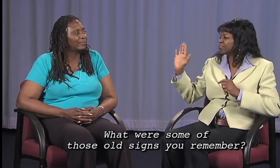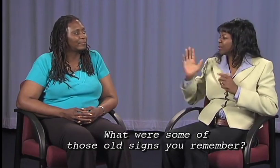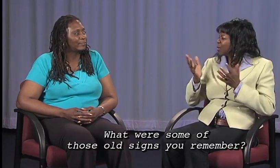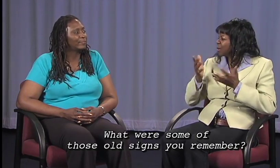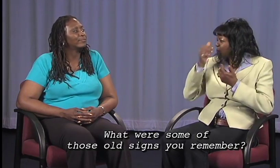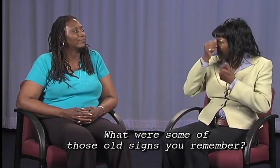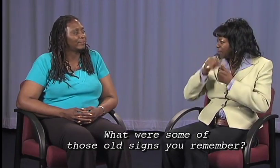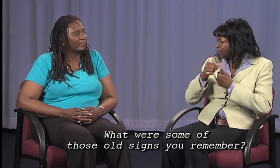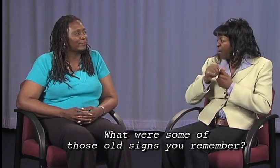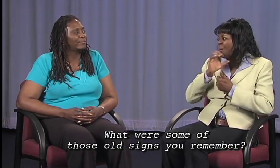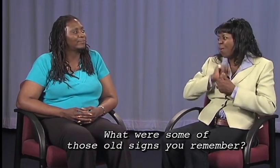old signs you remember?